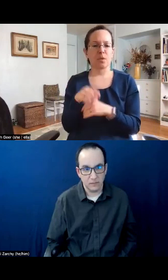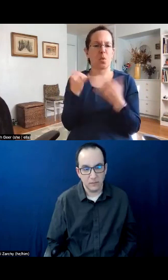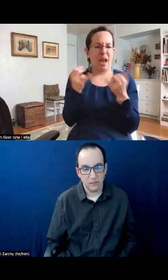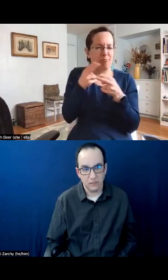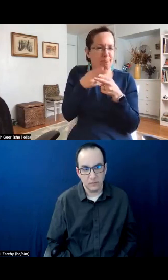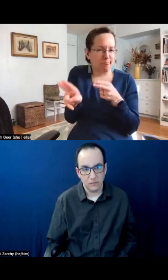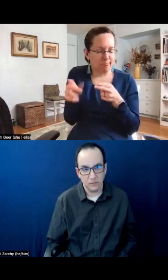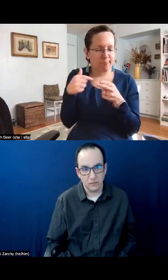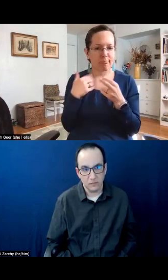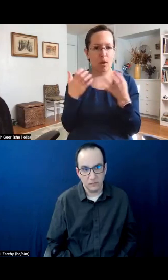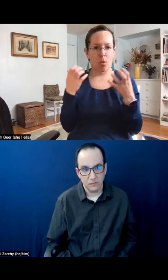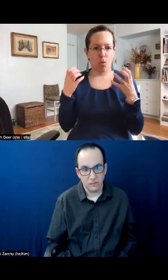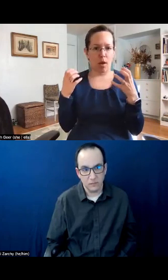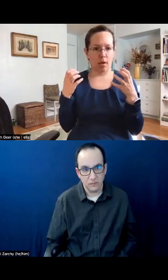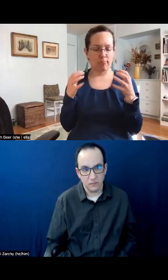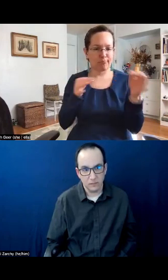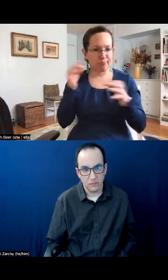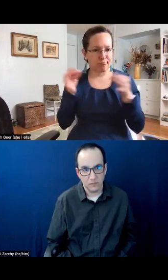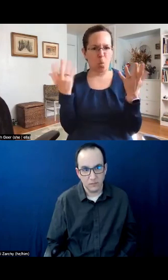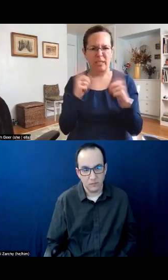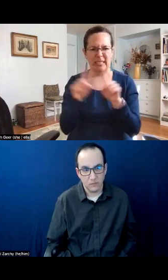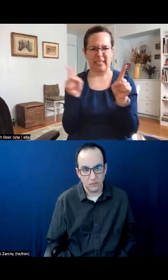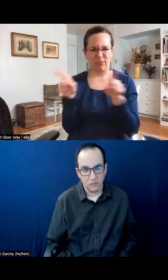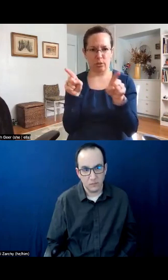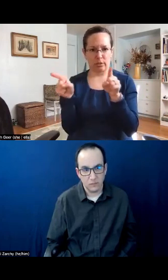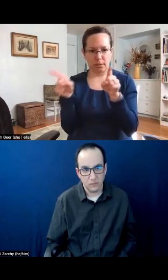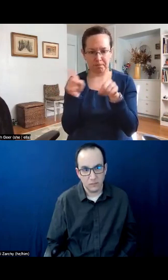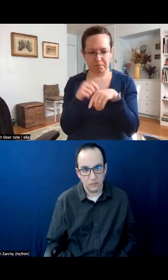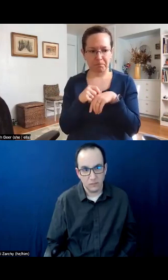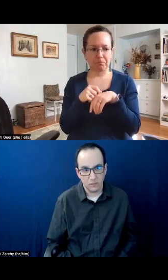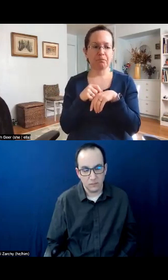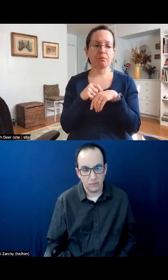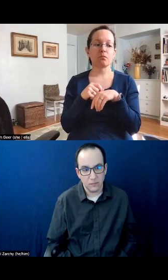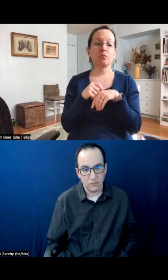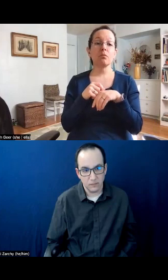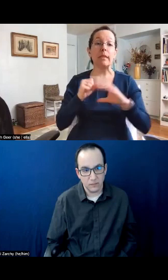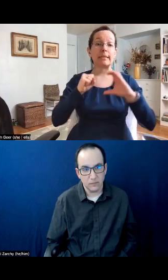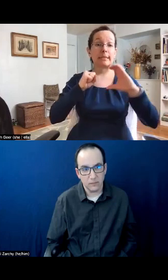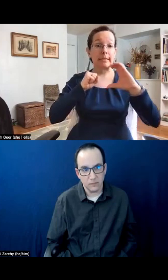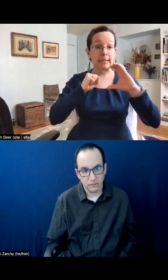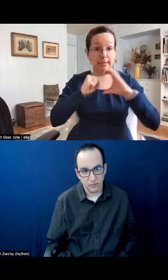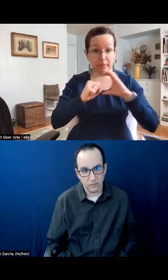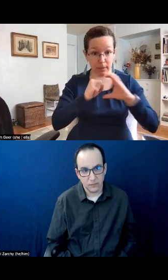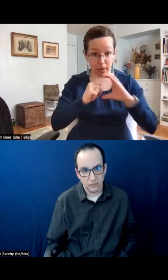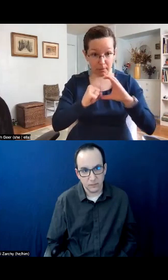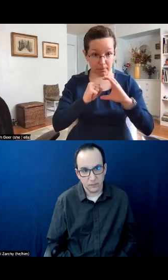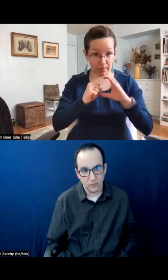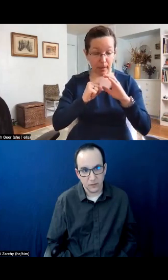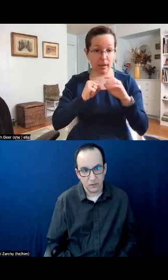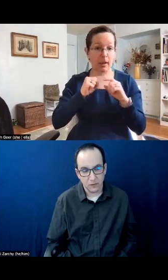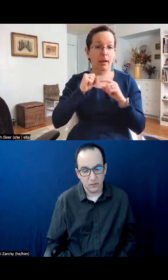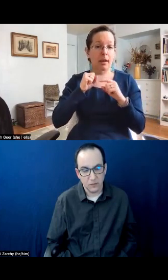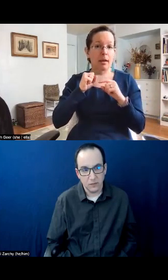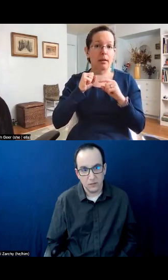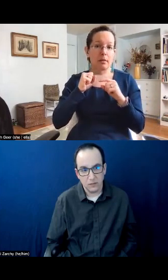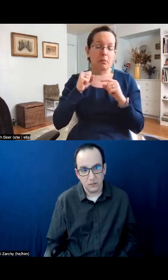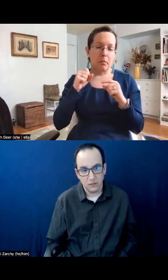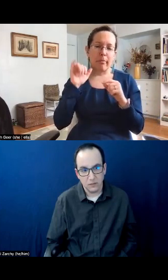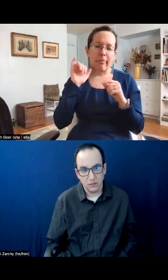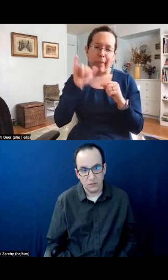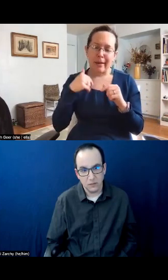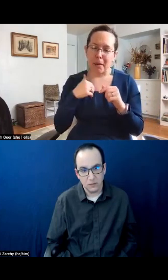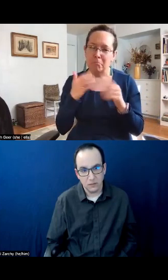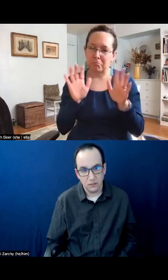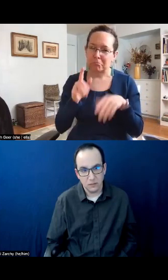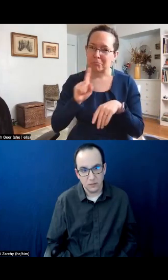who use simultaneous communication or sign and speak at the same time, or code blend. Now, with that in mind, there is